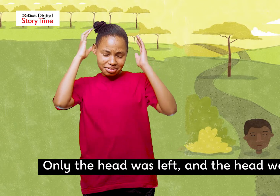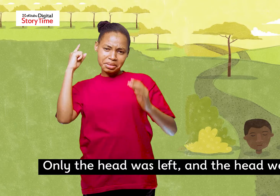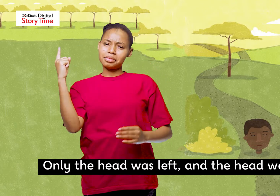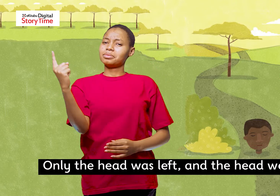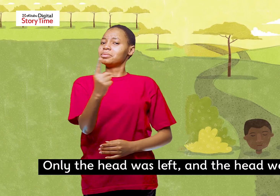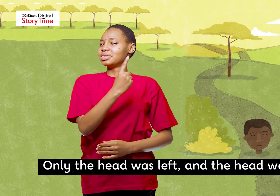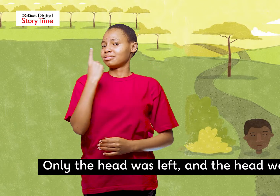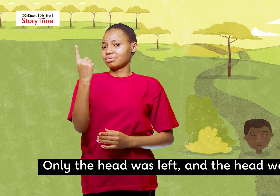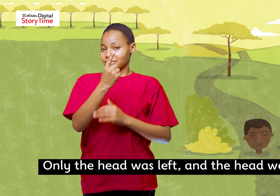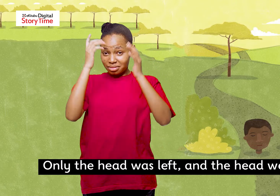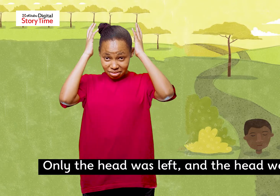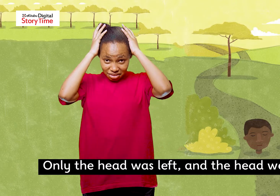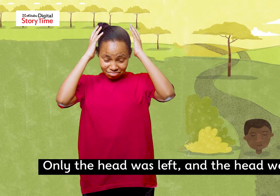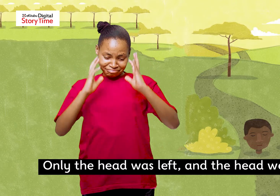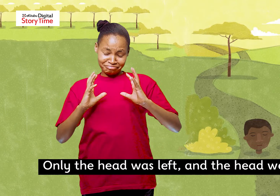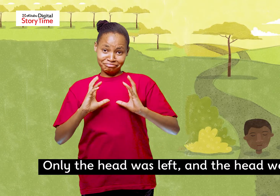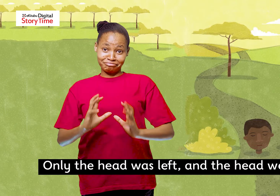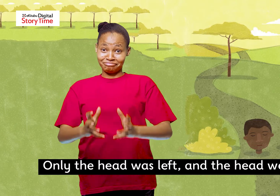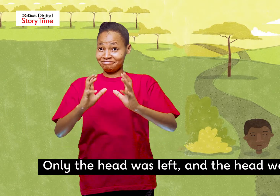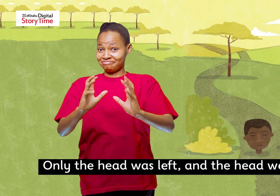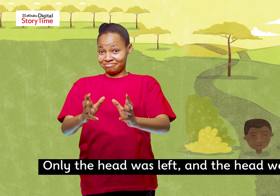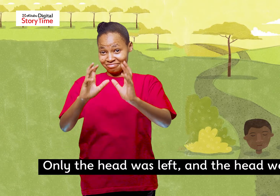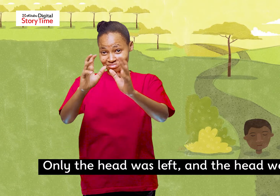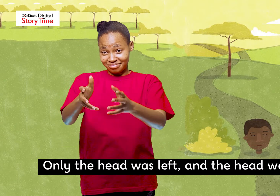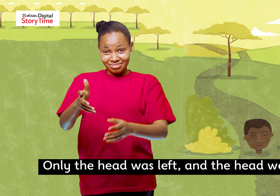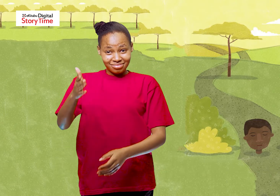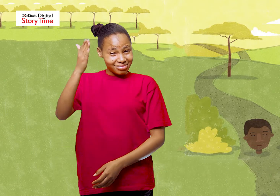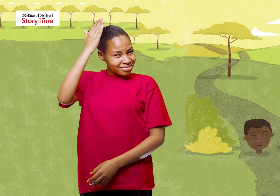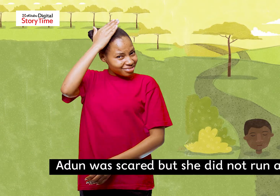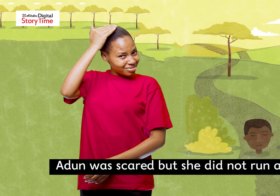Only the head was left, and the head went on.